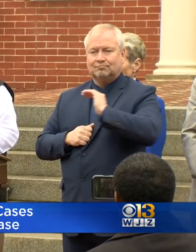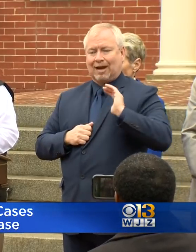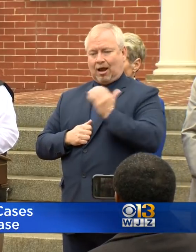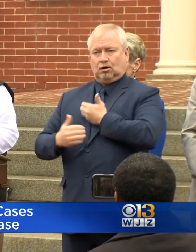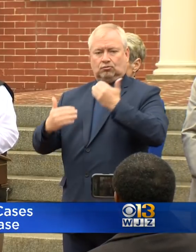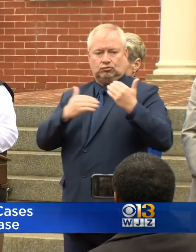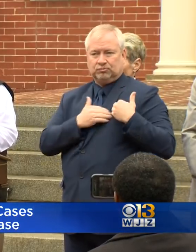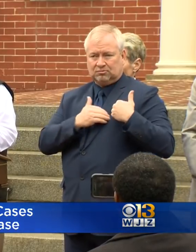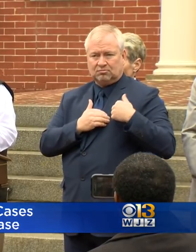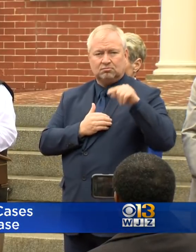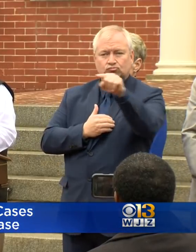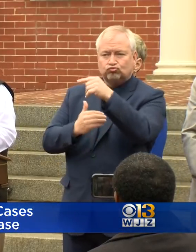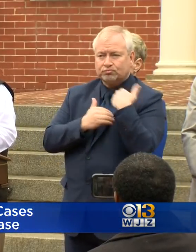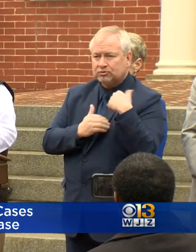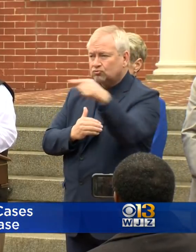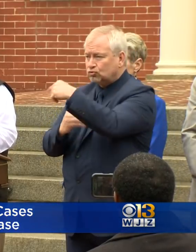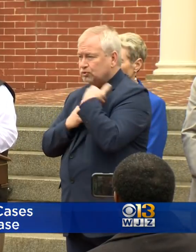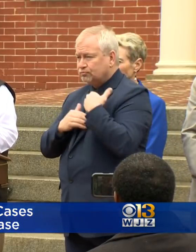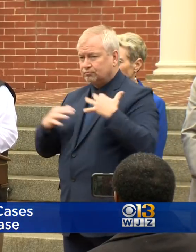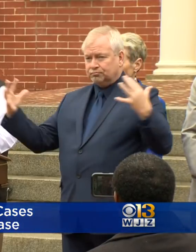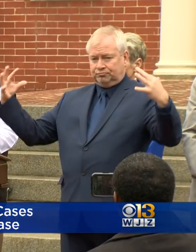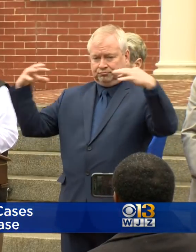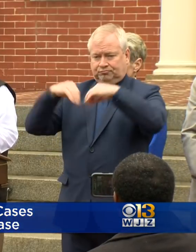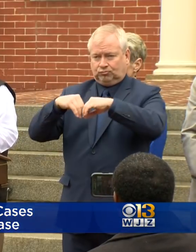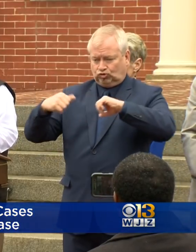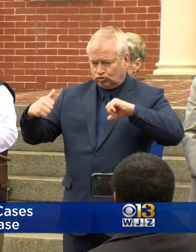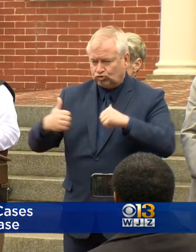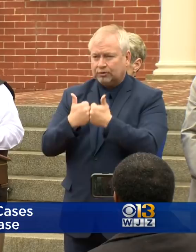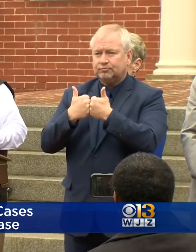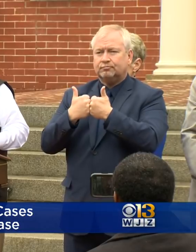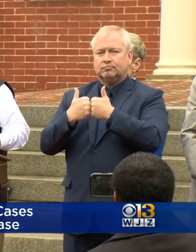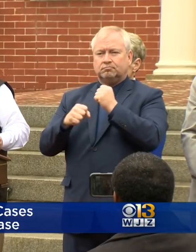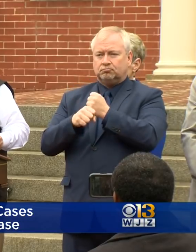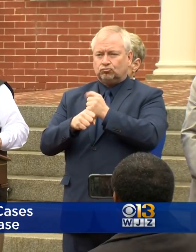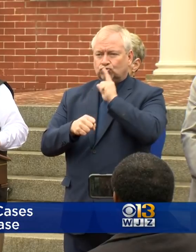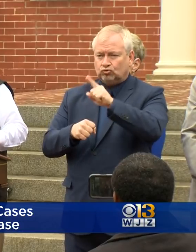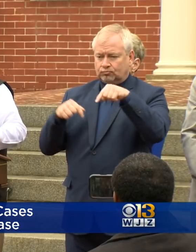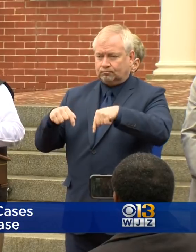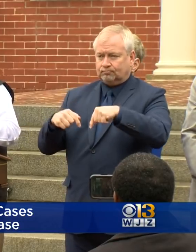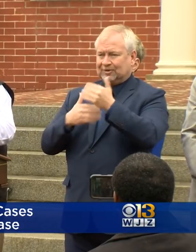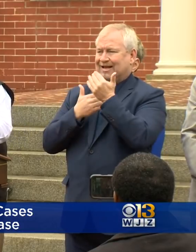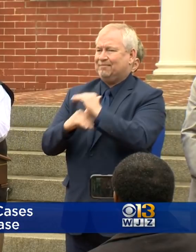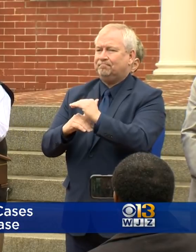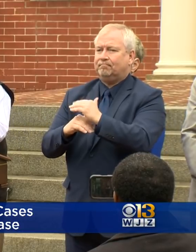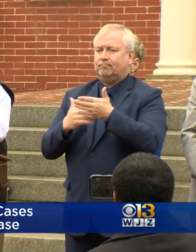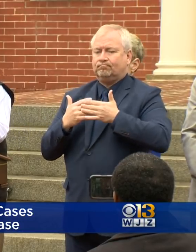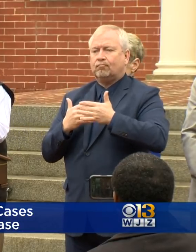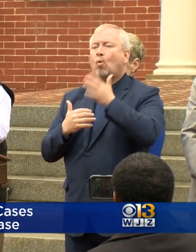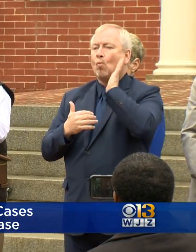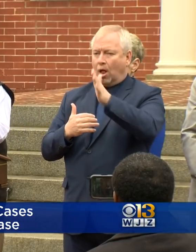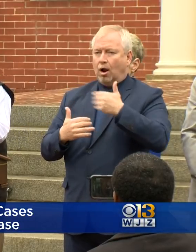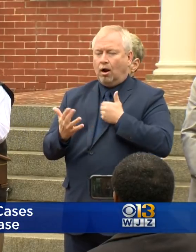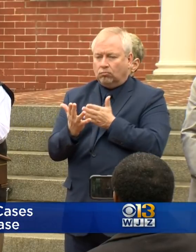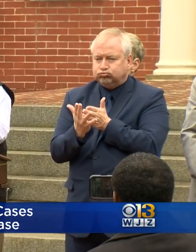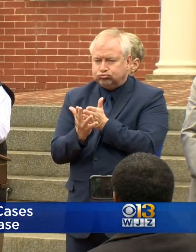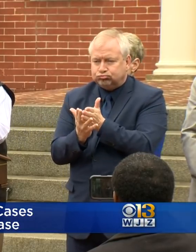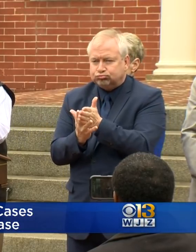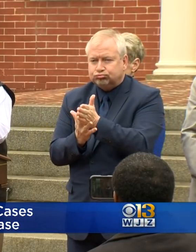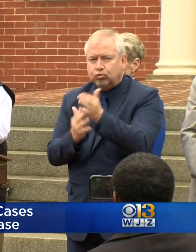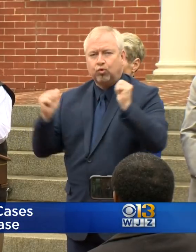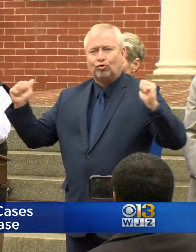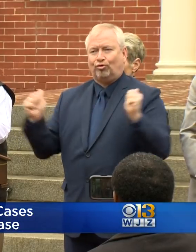this challenge, to meet this moment, we will get through this together. And I just